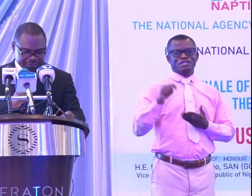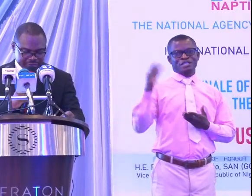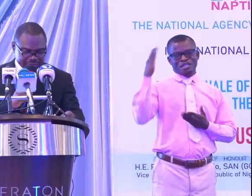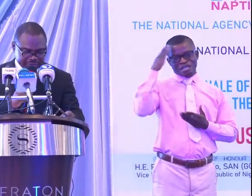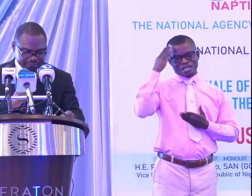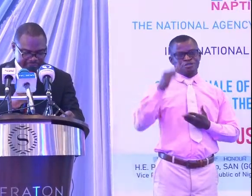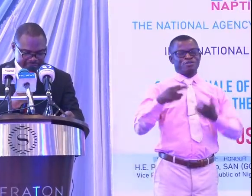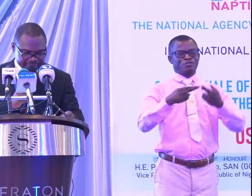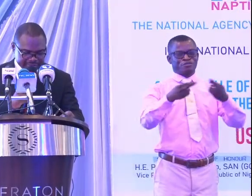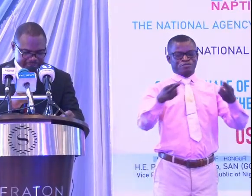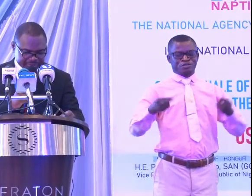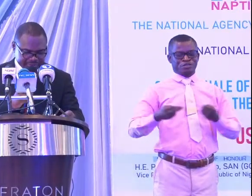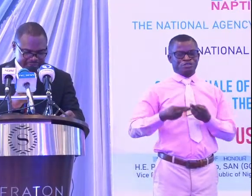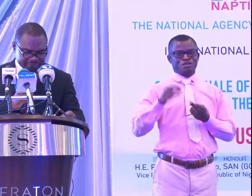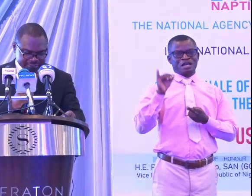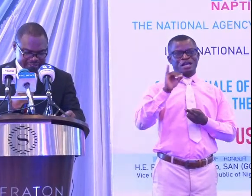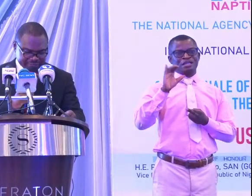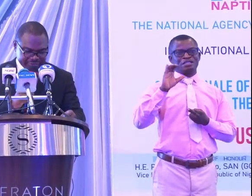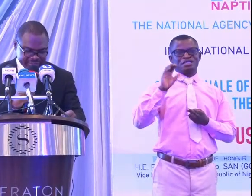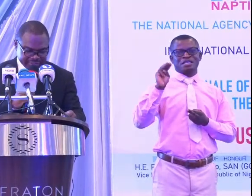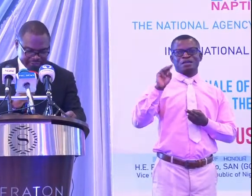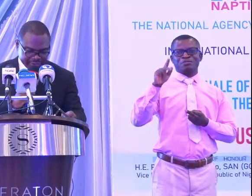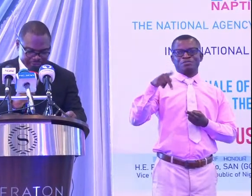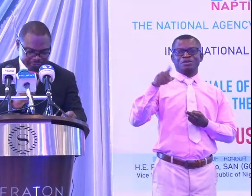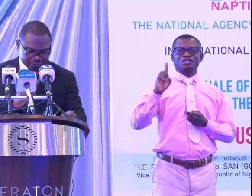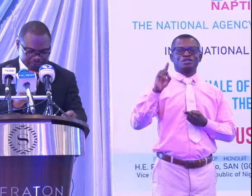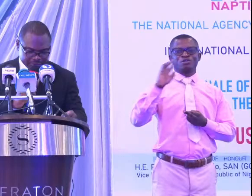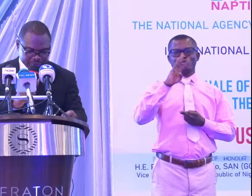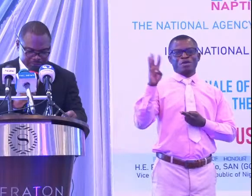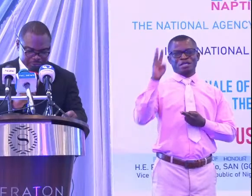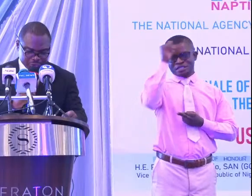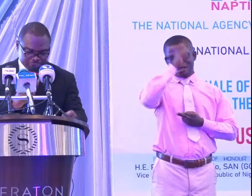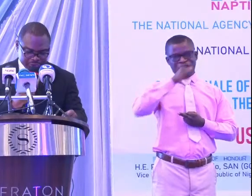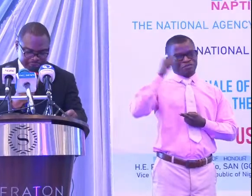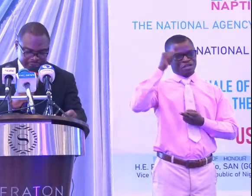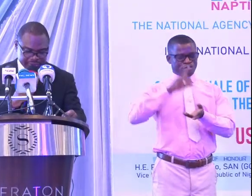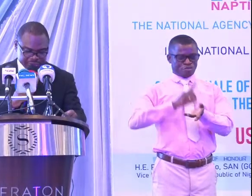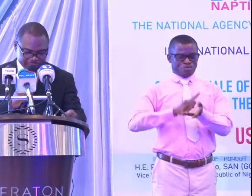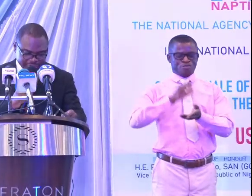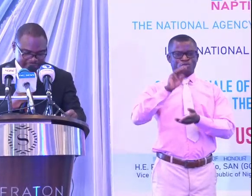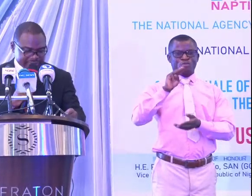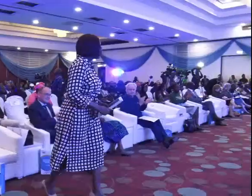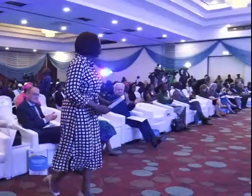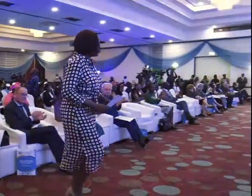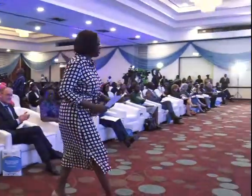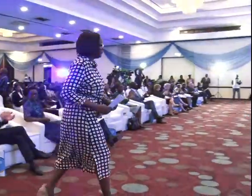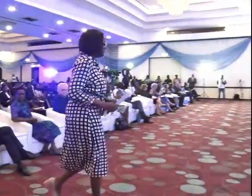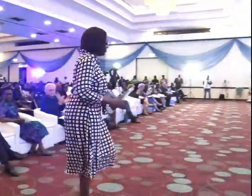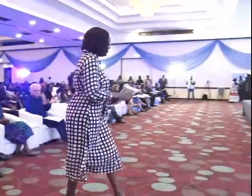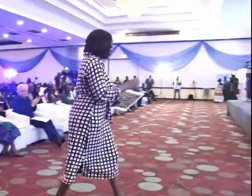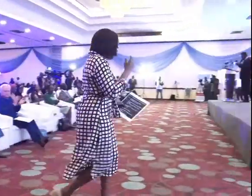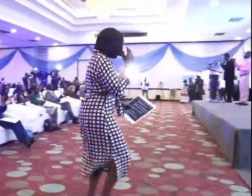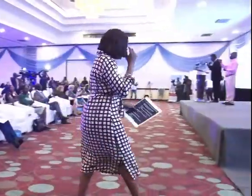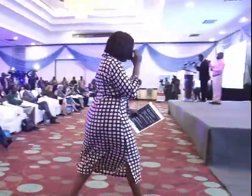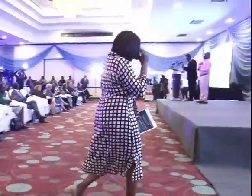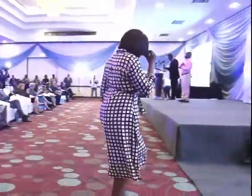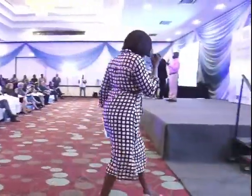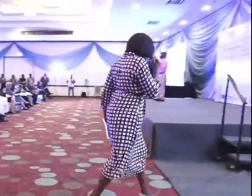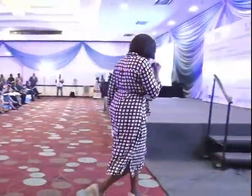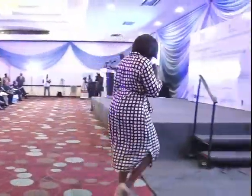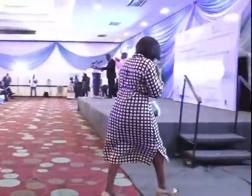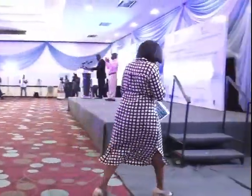Region, ICMPD West Africa, Dr. Mojishola Shodende. Please put your hands together for her.